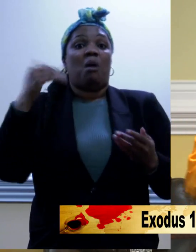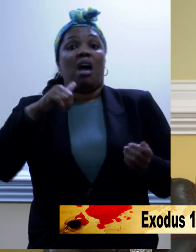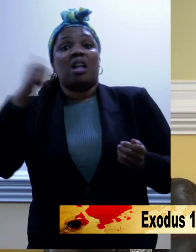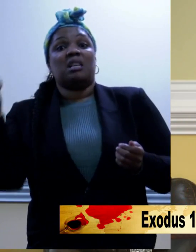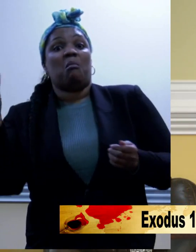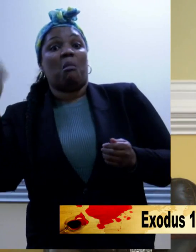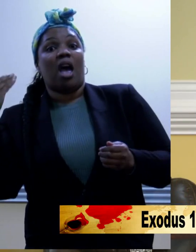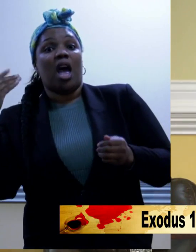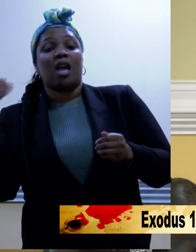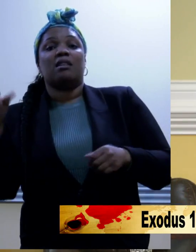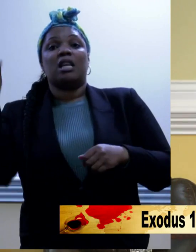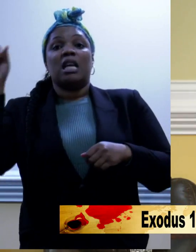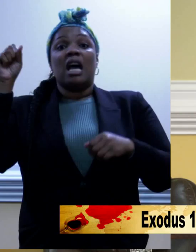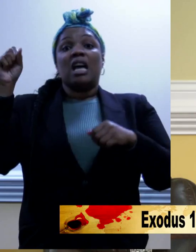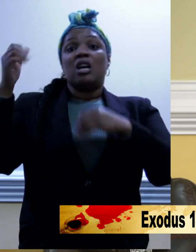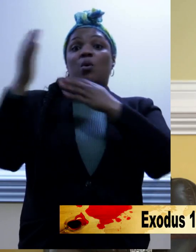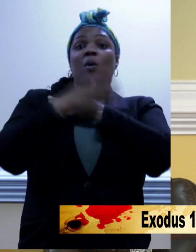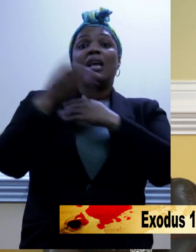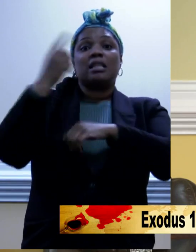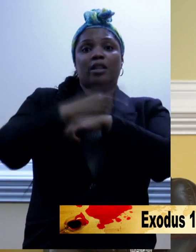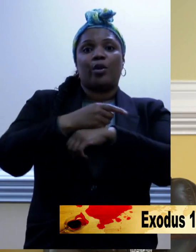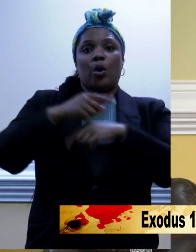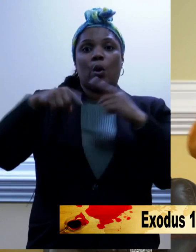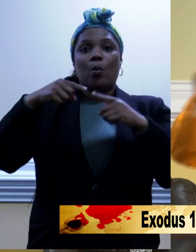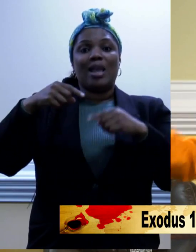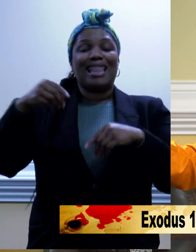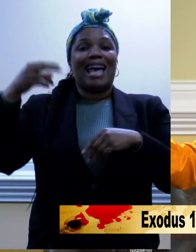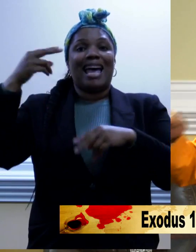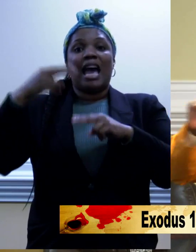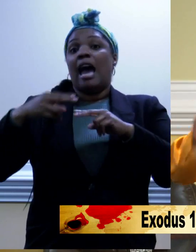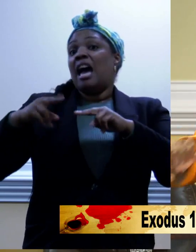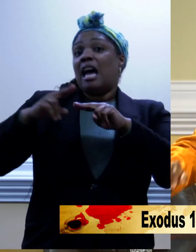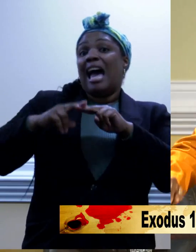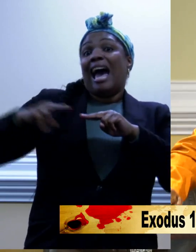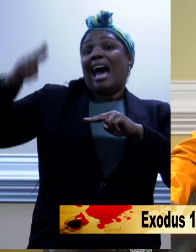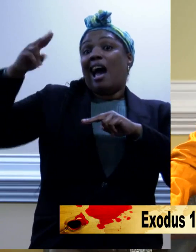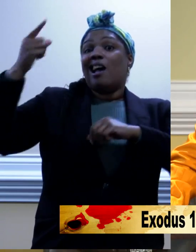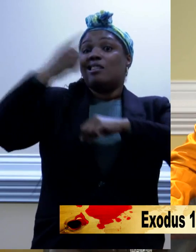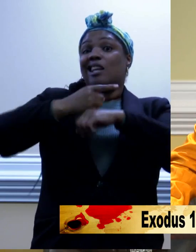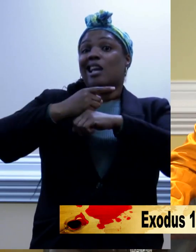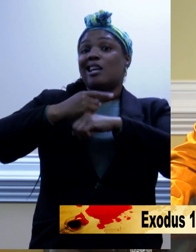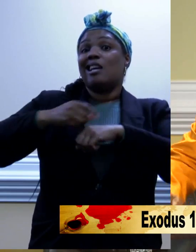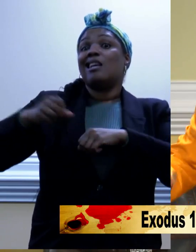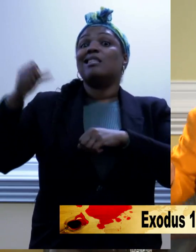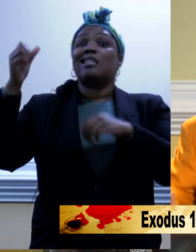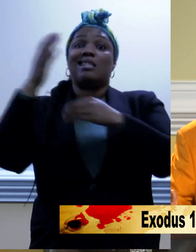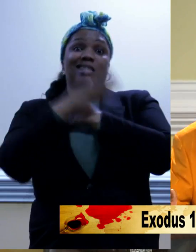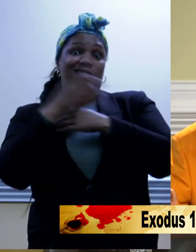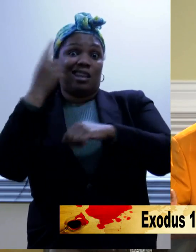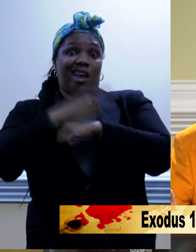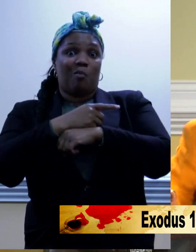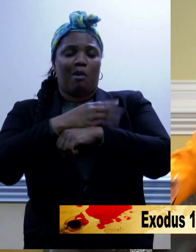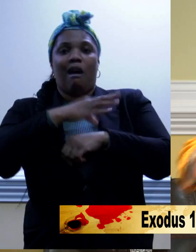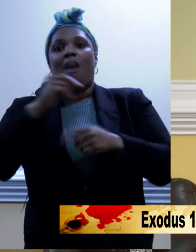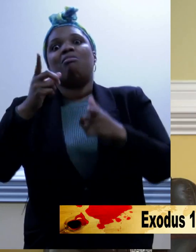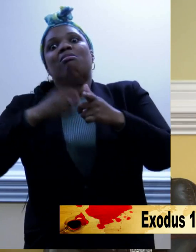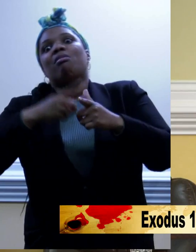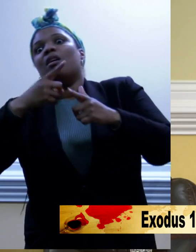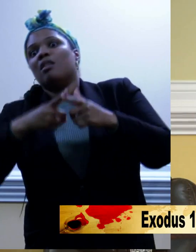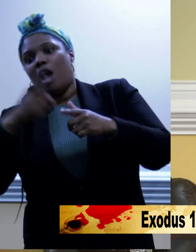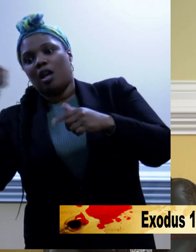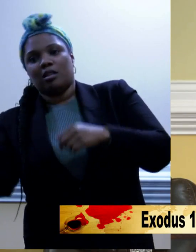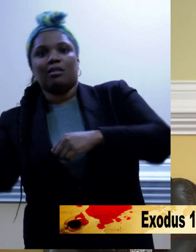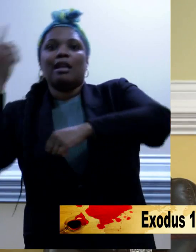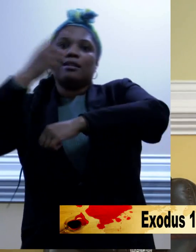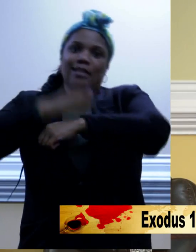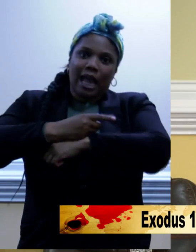what a back-to-back Sabbath day is? When the high day is a Sabbath and the next day is the weekly Sabbath. There you go. So what they did was they set it